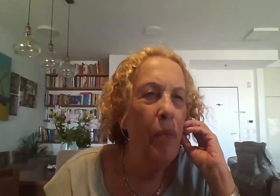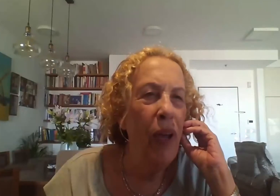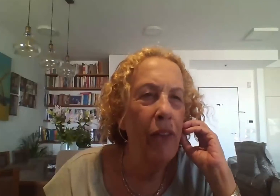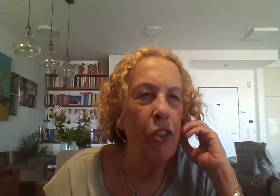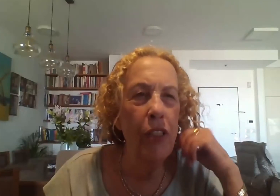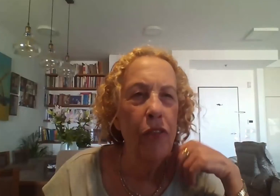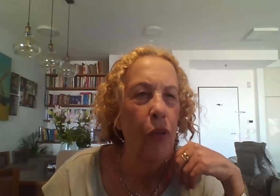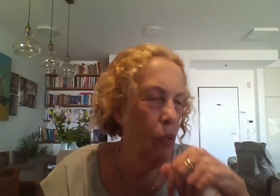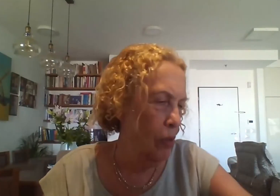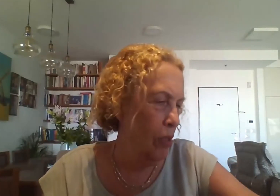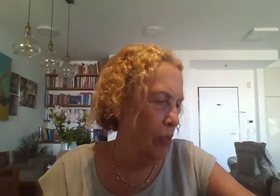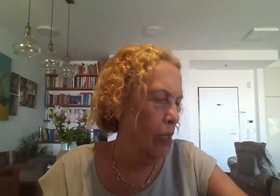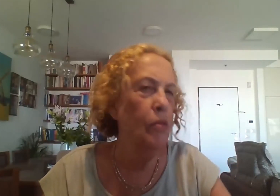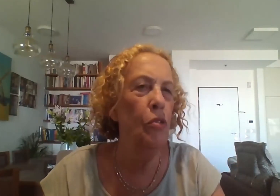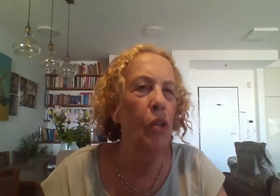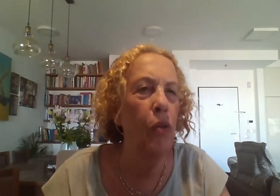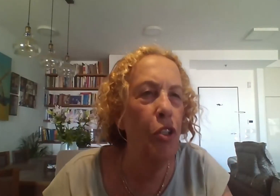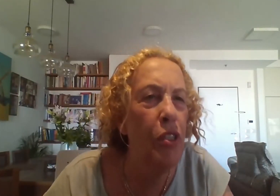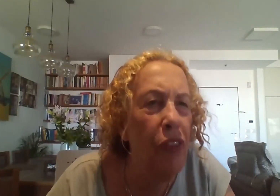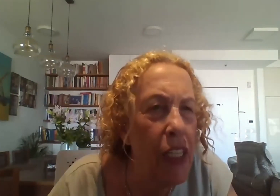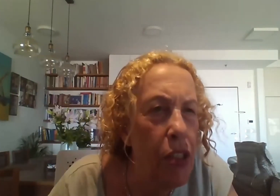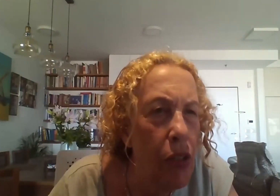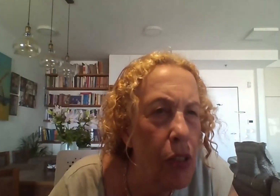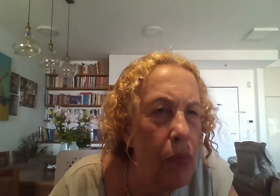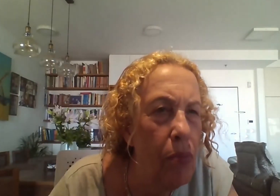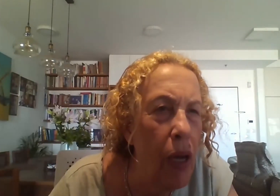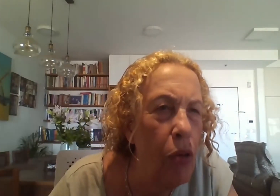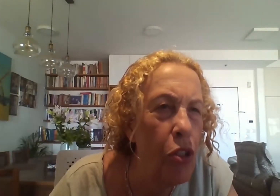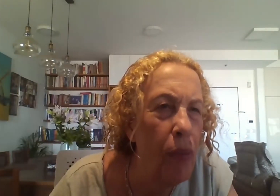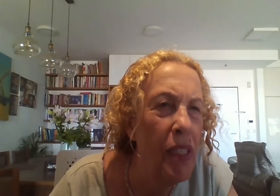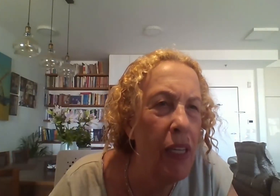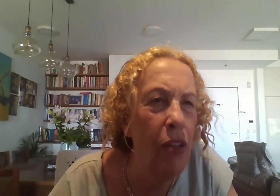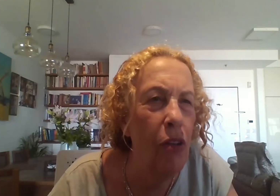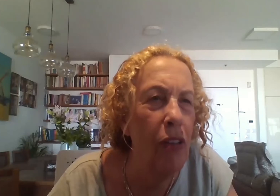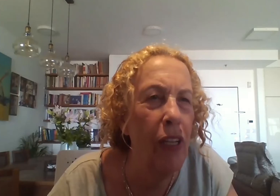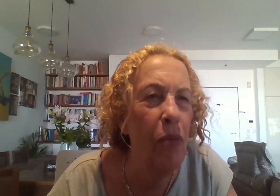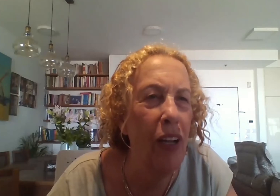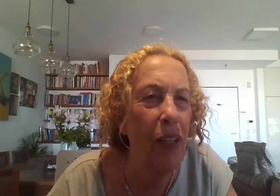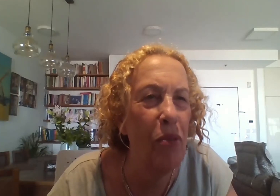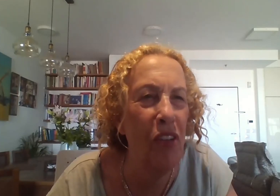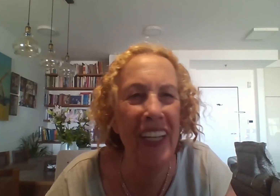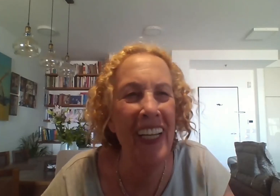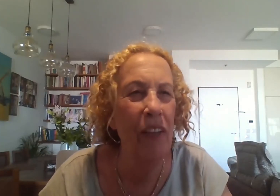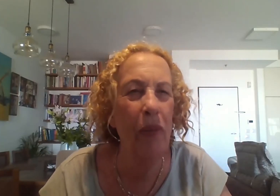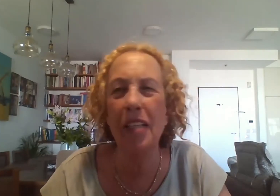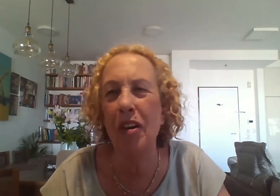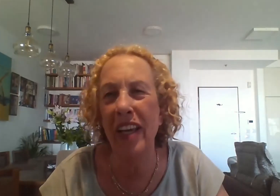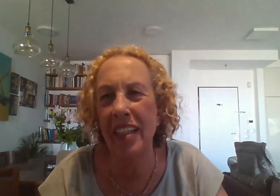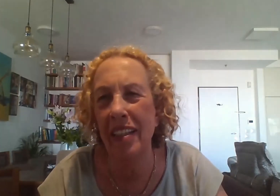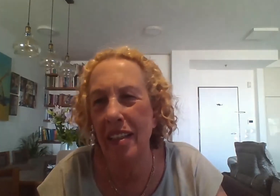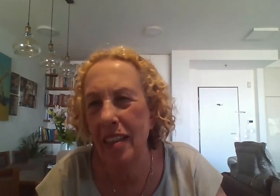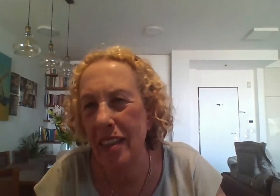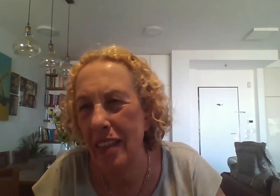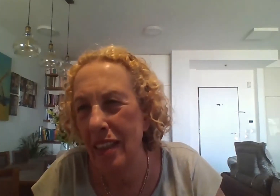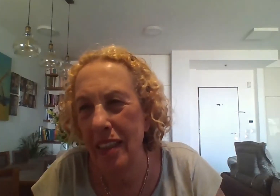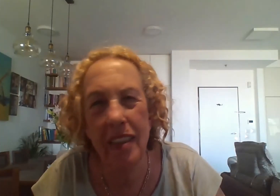Okay, maybe we have a chance for, two more questions. Vinicius Makush, am I saying your name right? I'm sorry. Please go ahead.